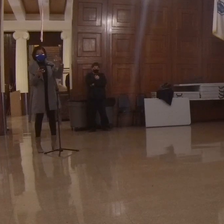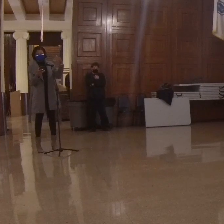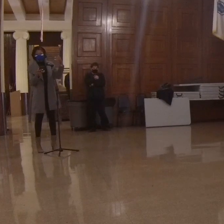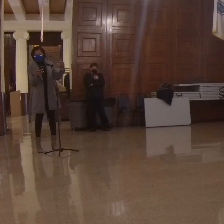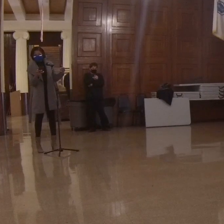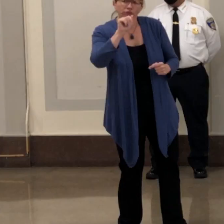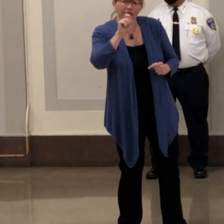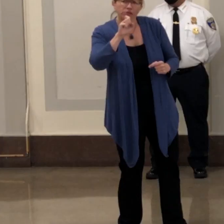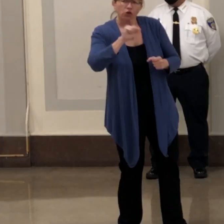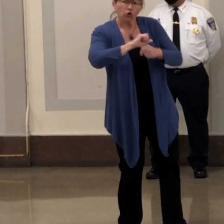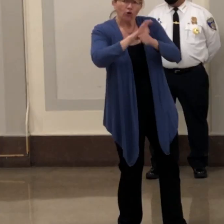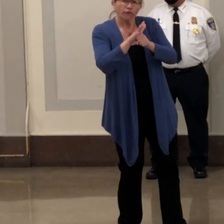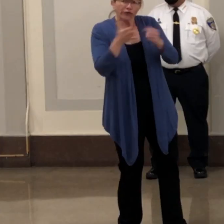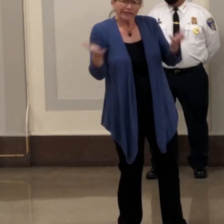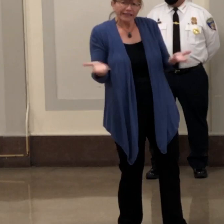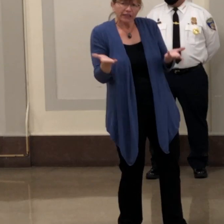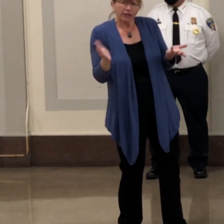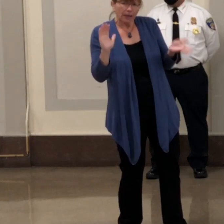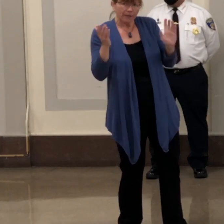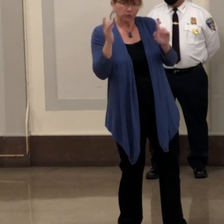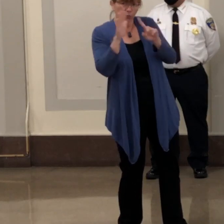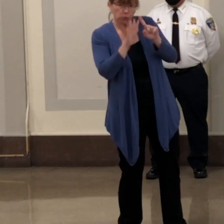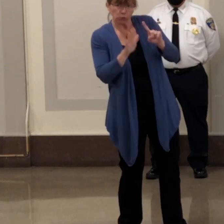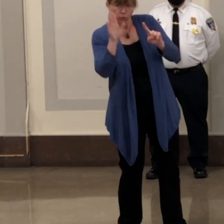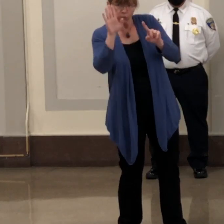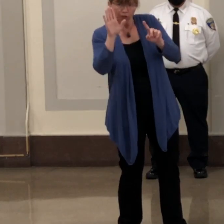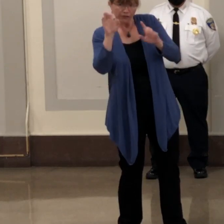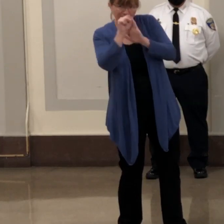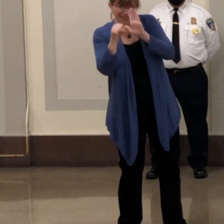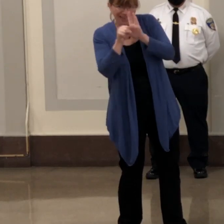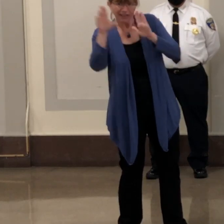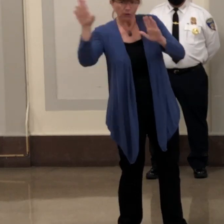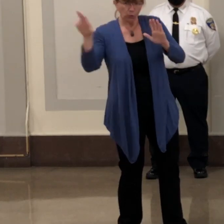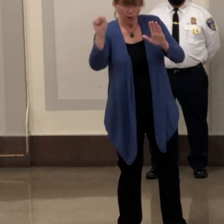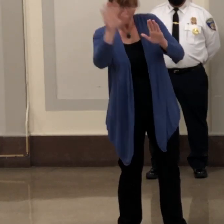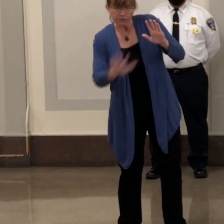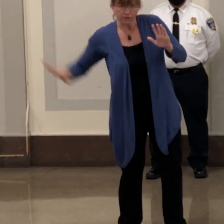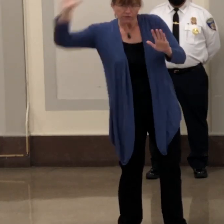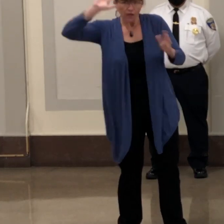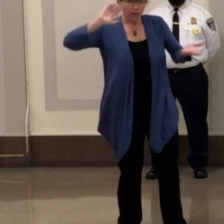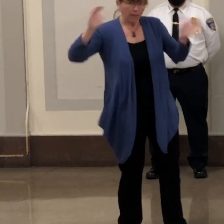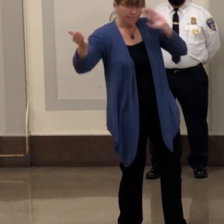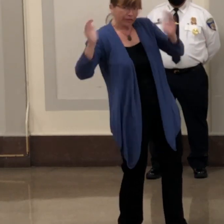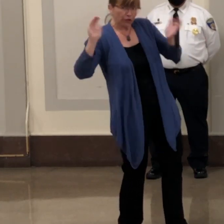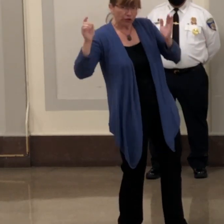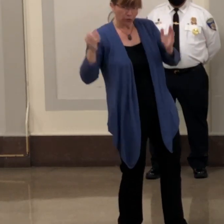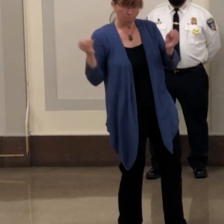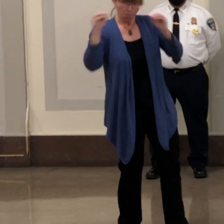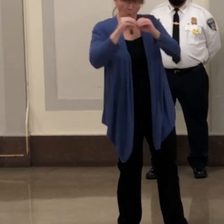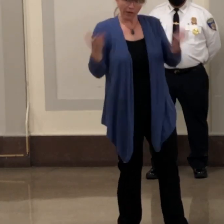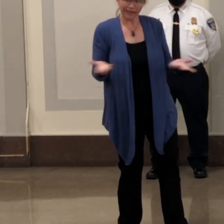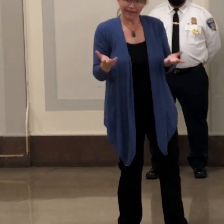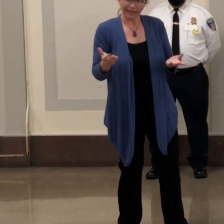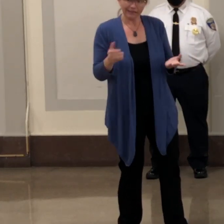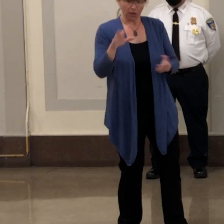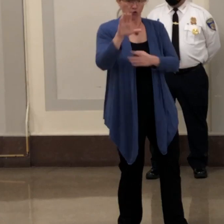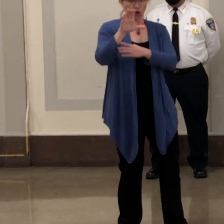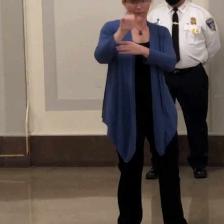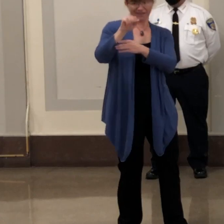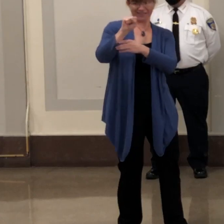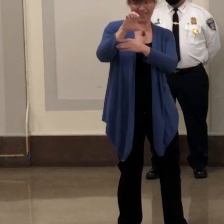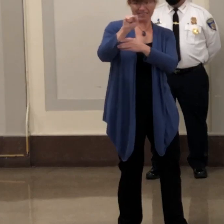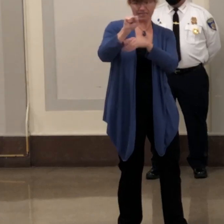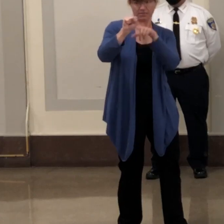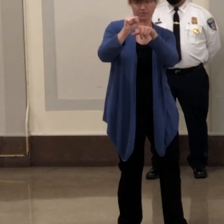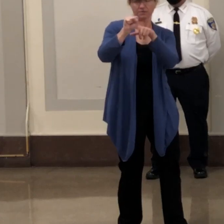COVID-19 here in Baltimore, higher than the state and then the U.S.? Higher, when we look at case rates, so we sometimes will look at something